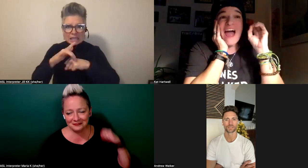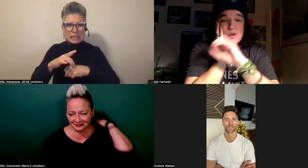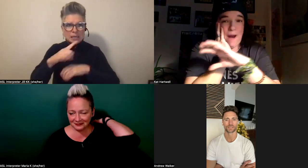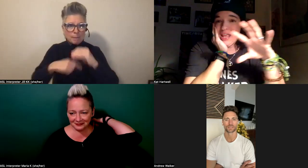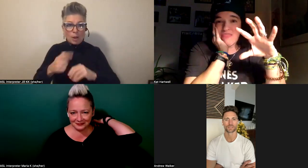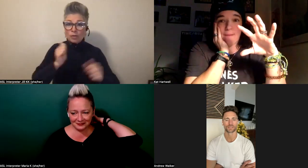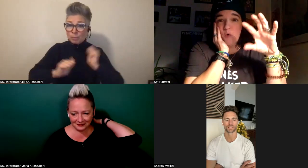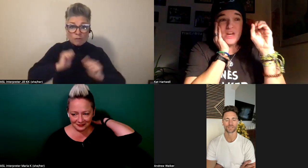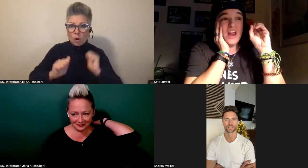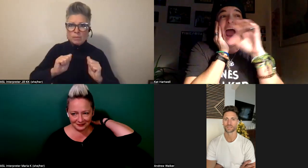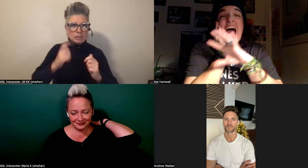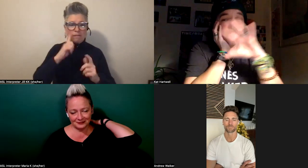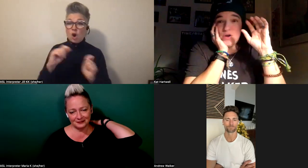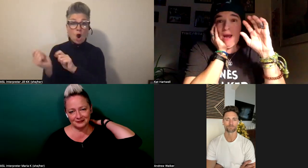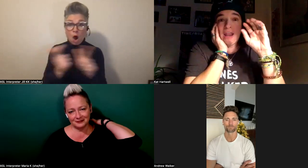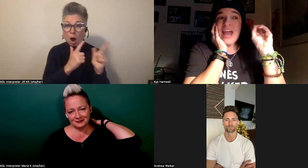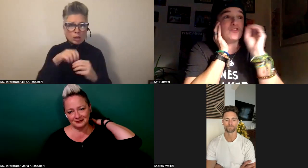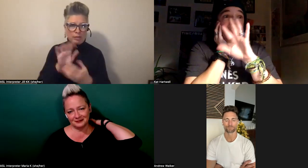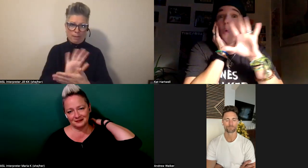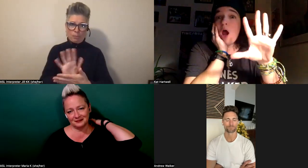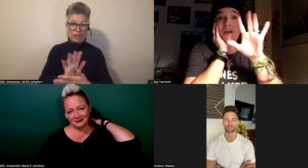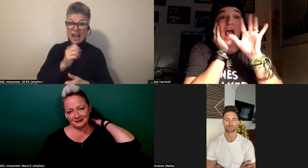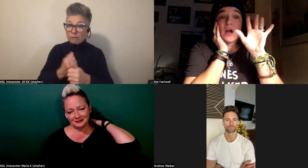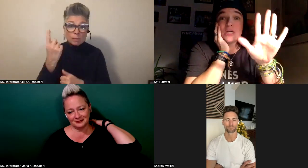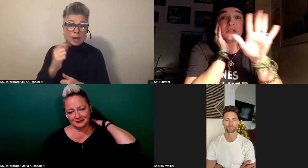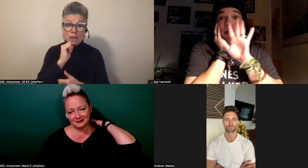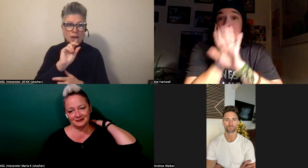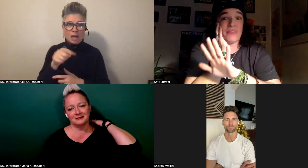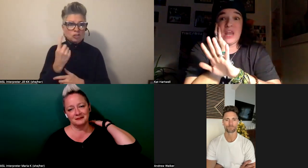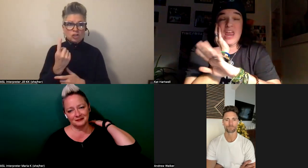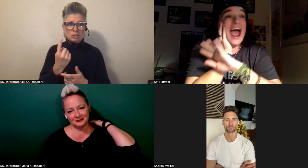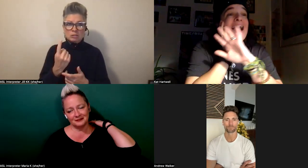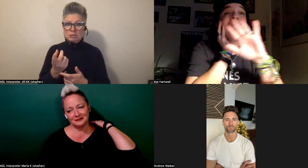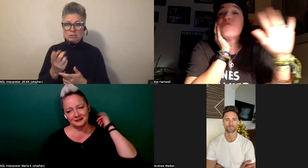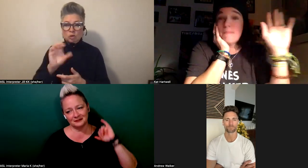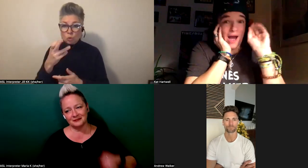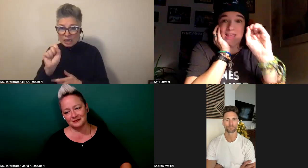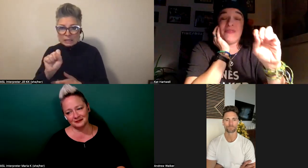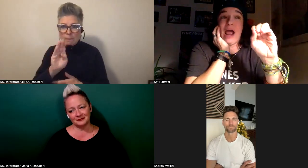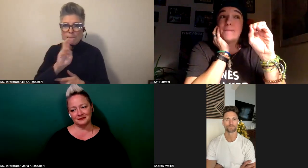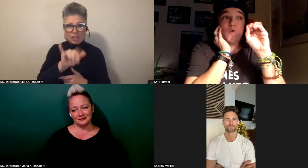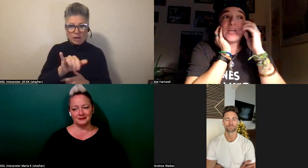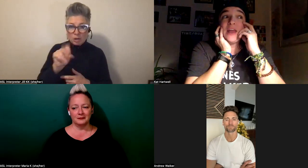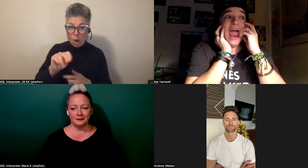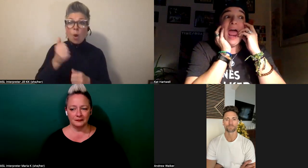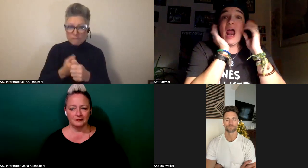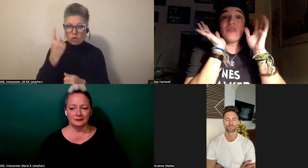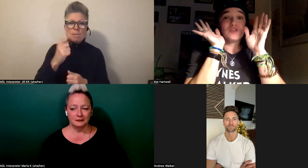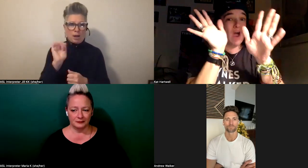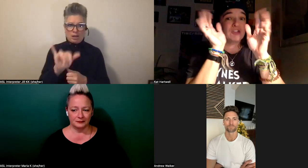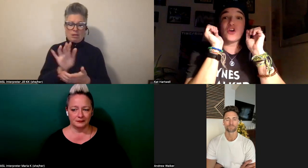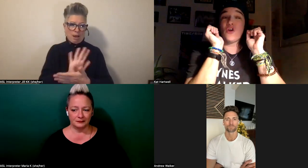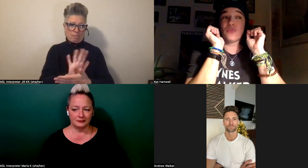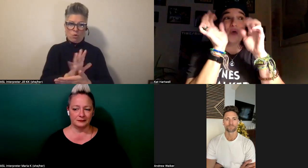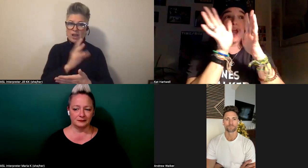of everybody in that movie. Everybody, not just one, not Chris Bethany, everybody in that movie. And